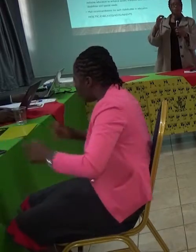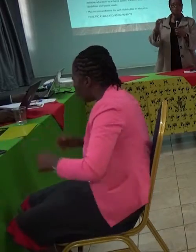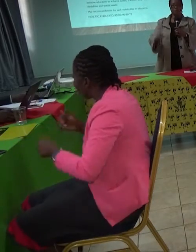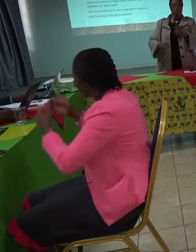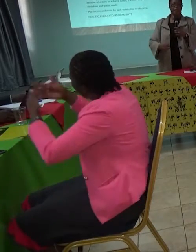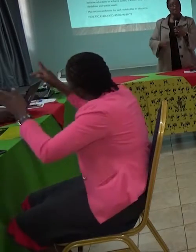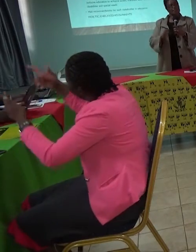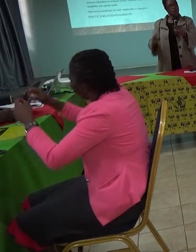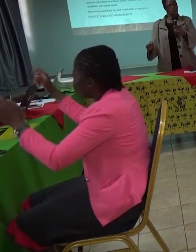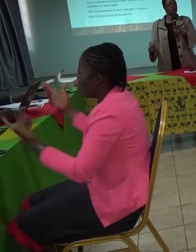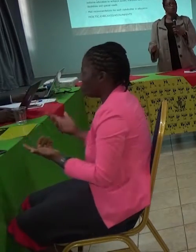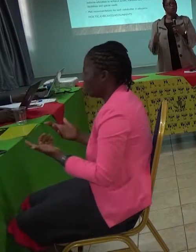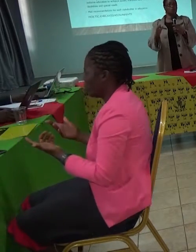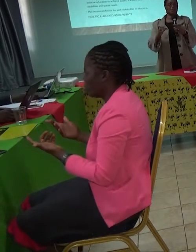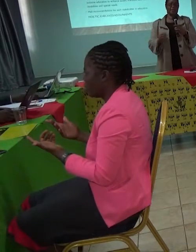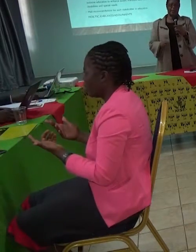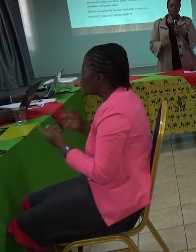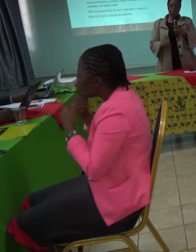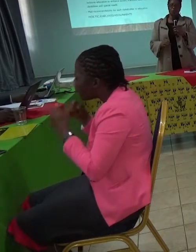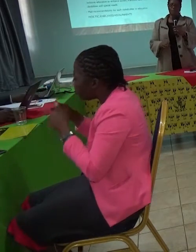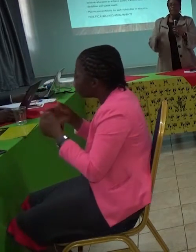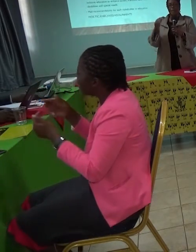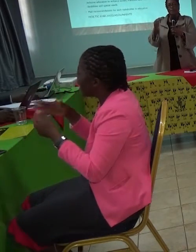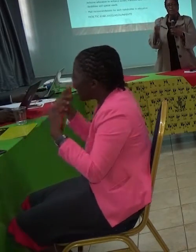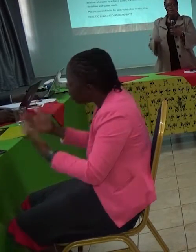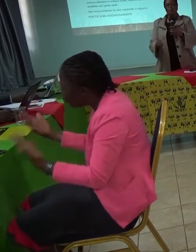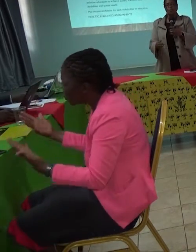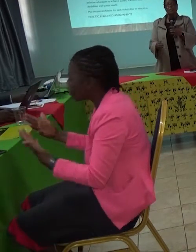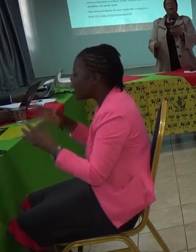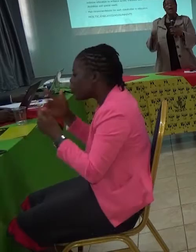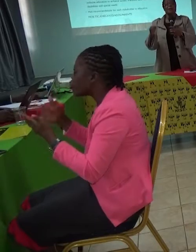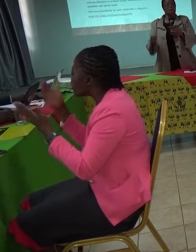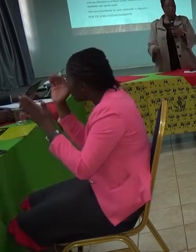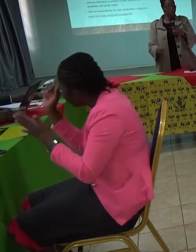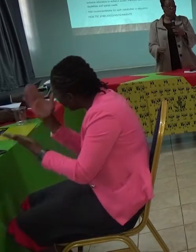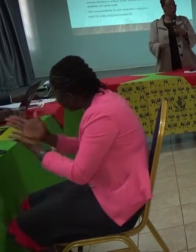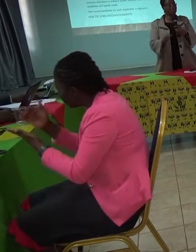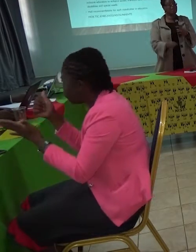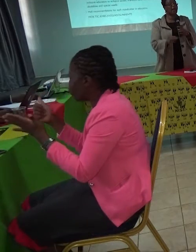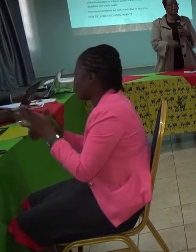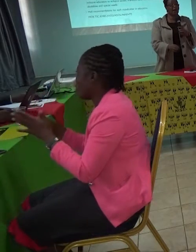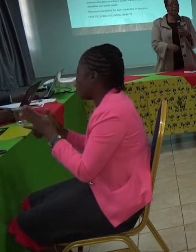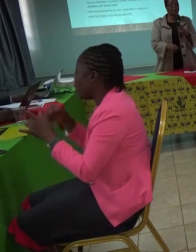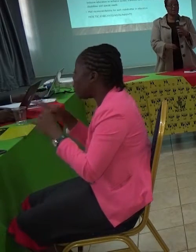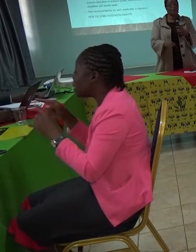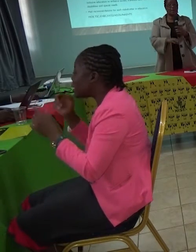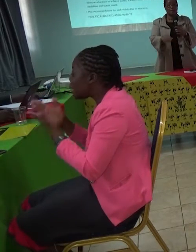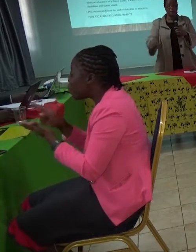about resources. It is true, resources are an issue. But some of these resources are available within our